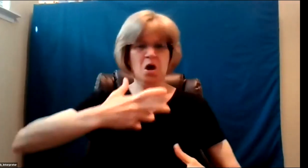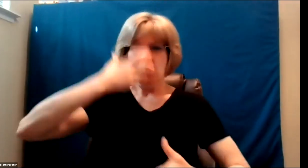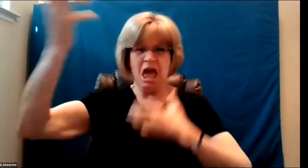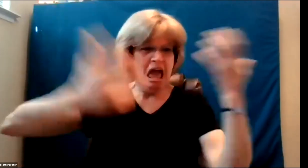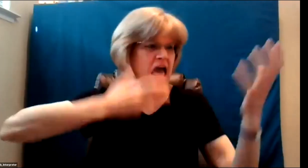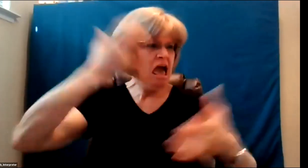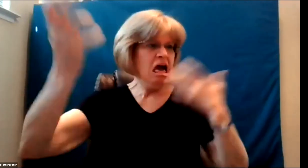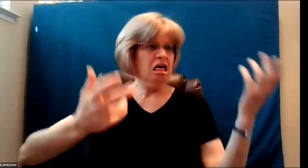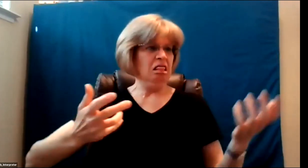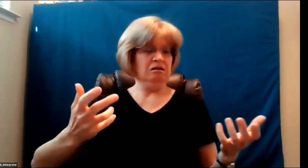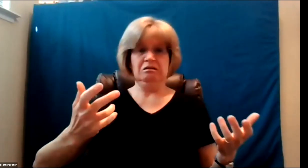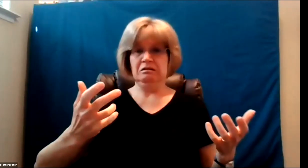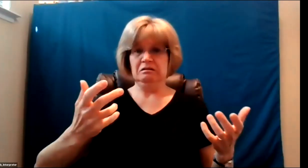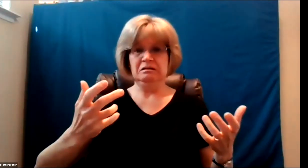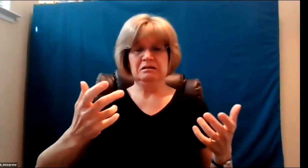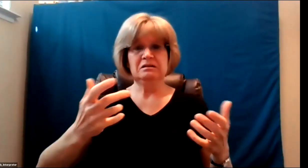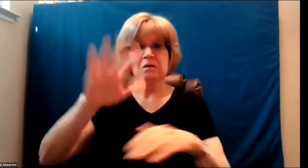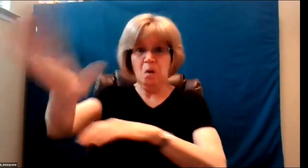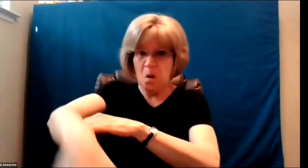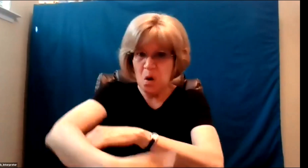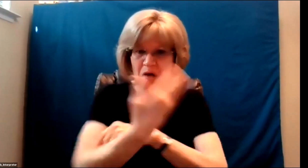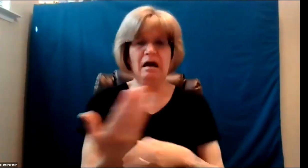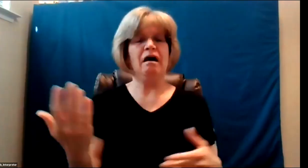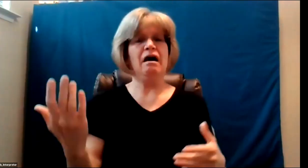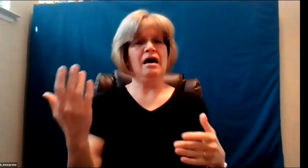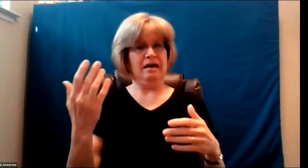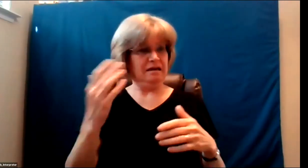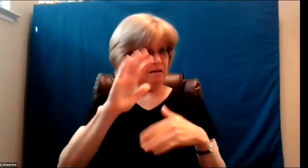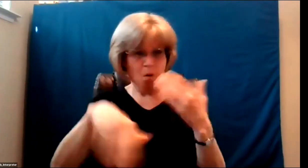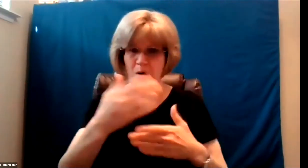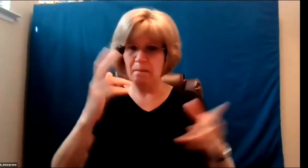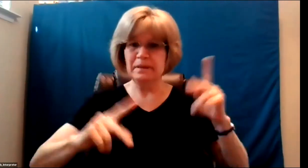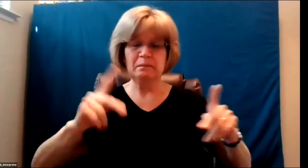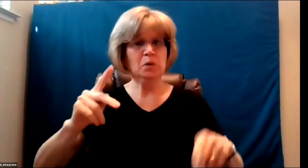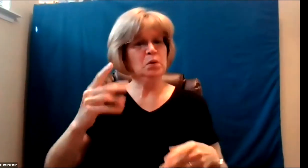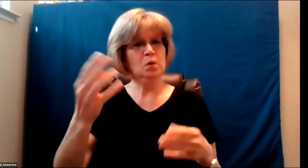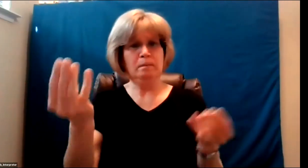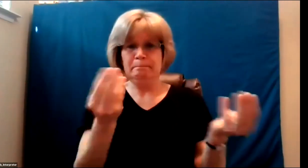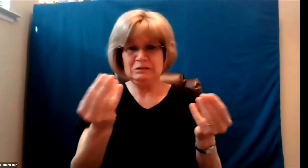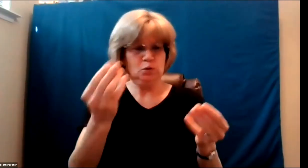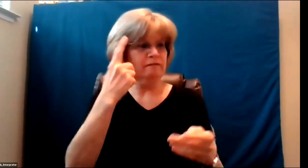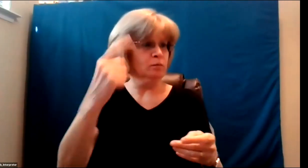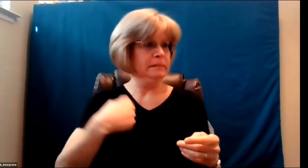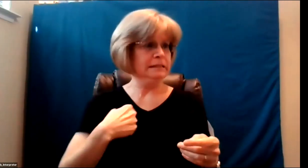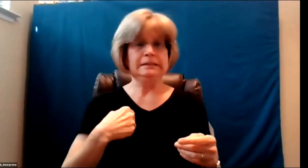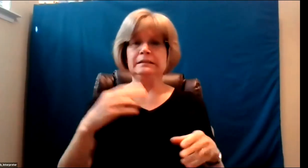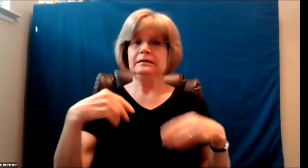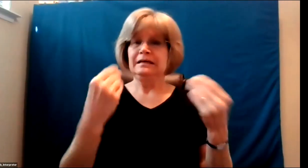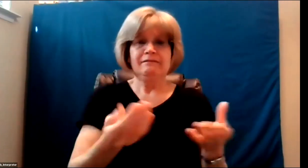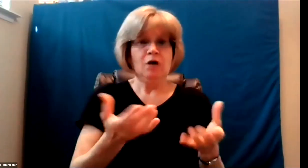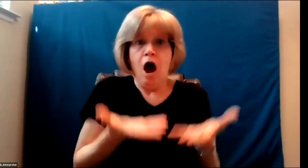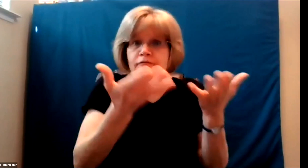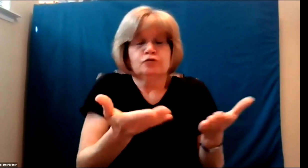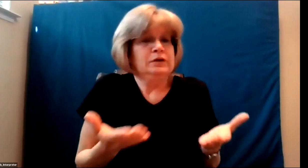altar. Come, pass the night in sackcloth, you ministers of my God. Grain offering and drink offering